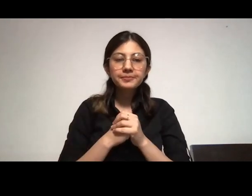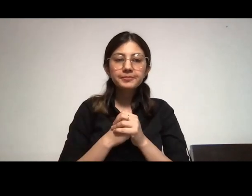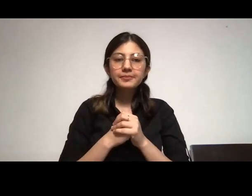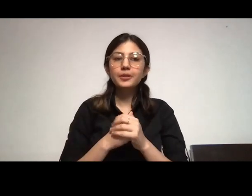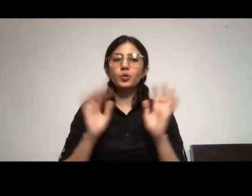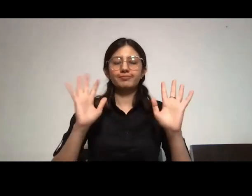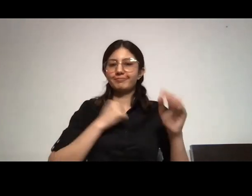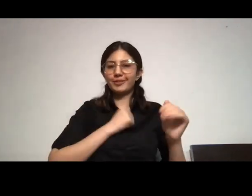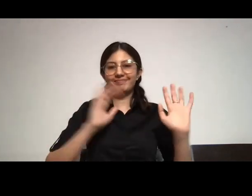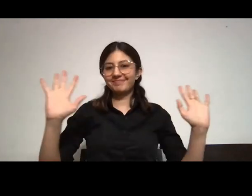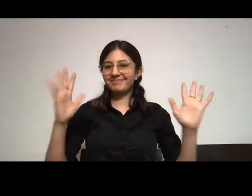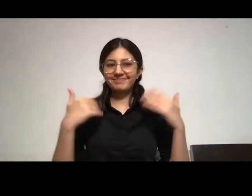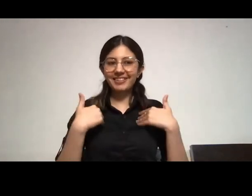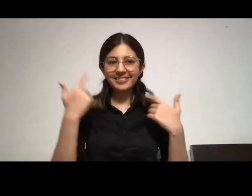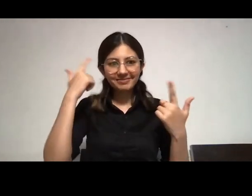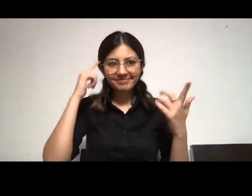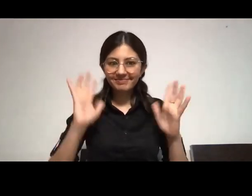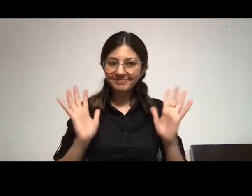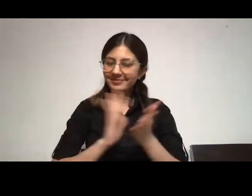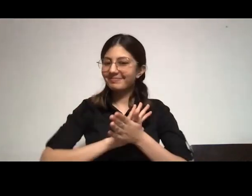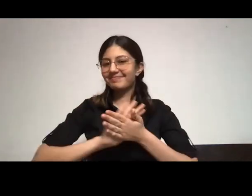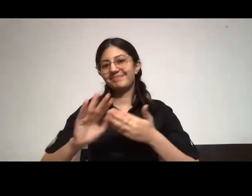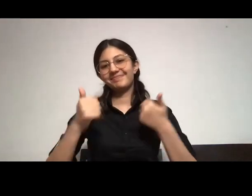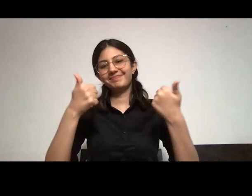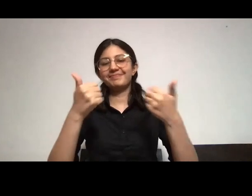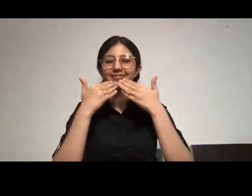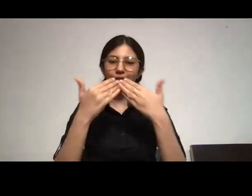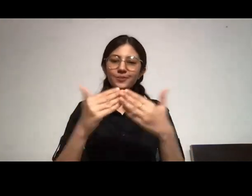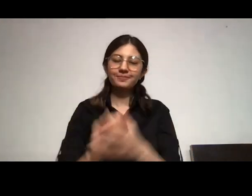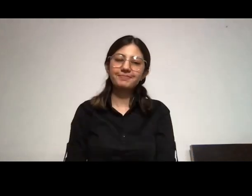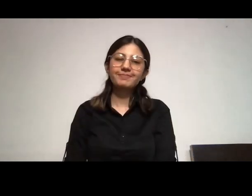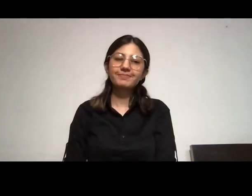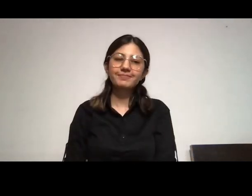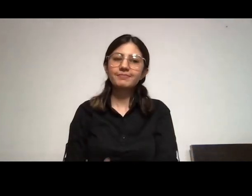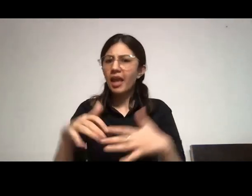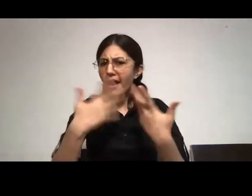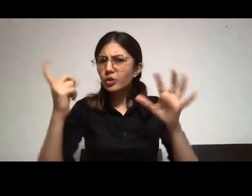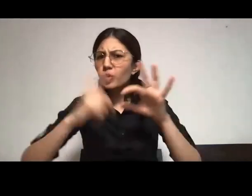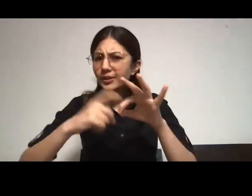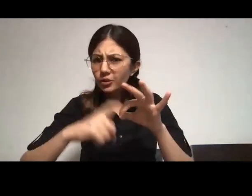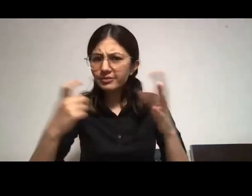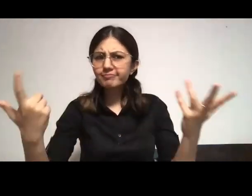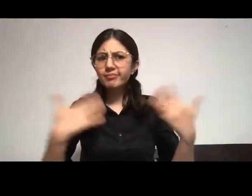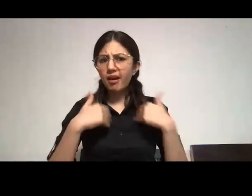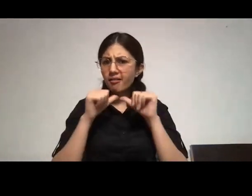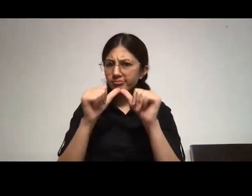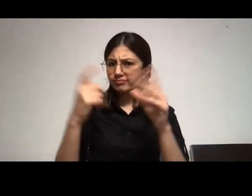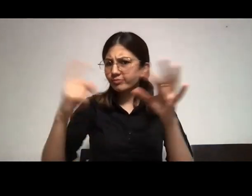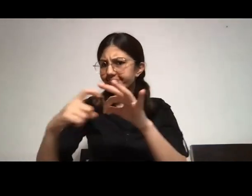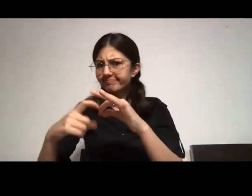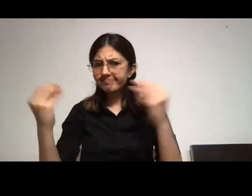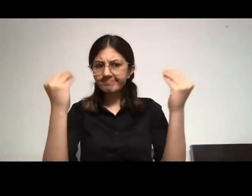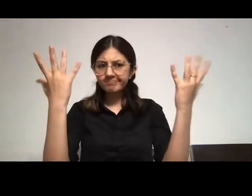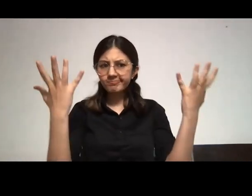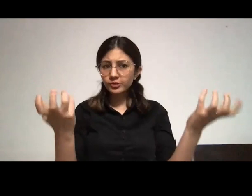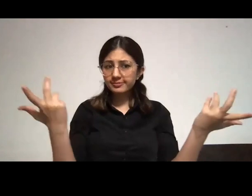Oh, sorry. Yeah, I think this is what it is. Yeah. So any questions I can answer.